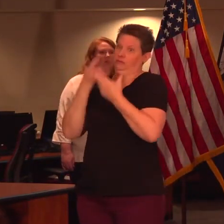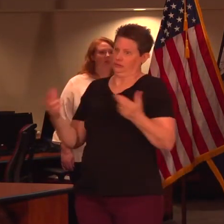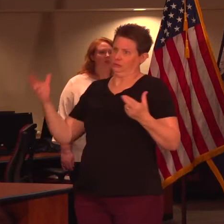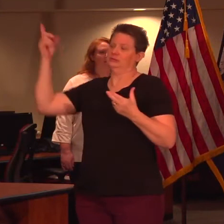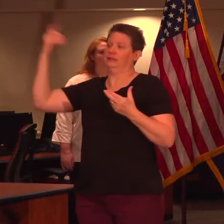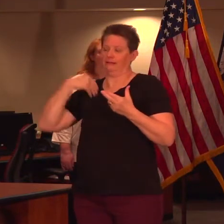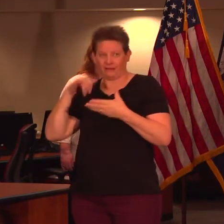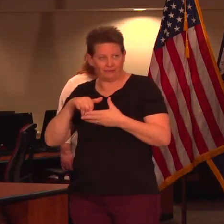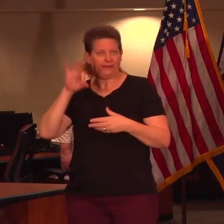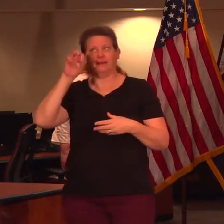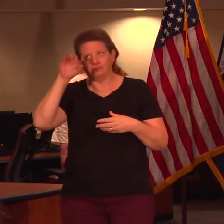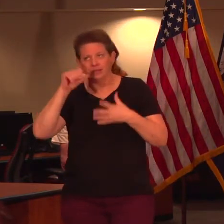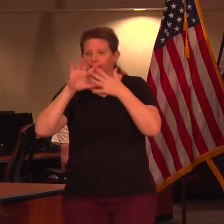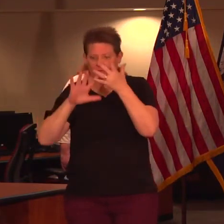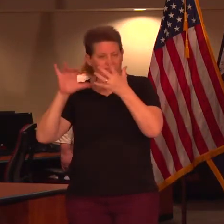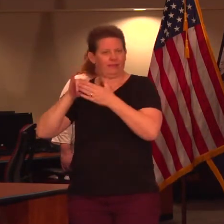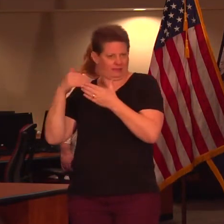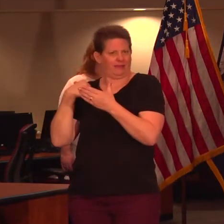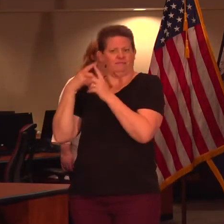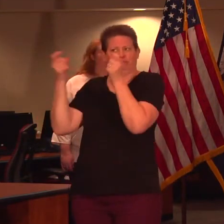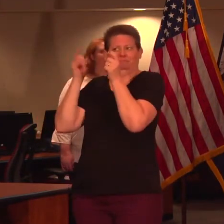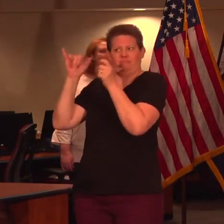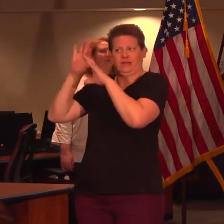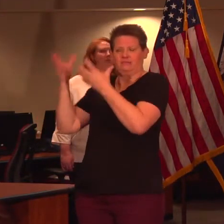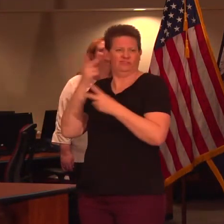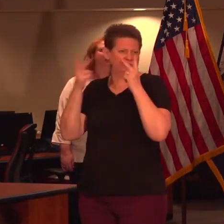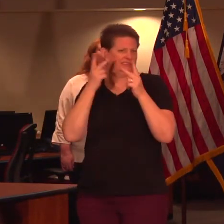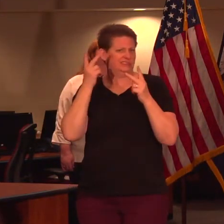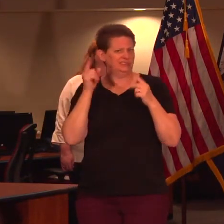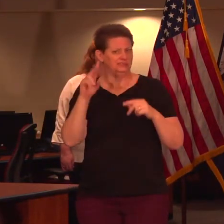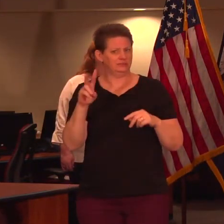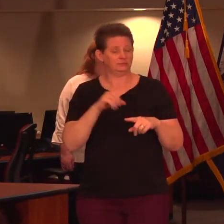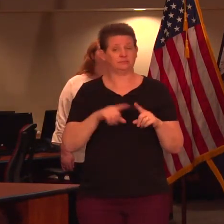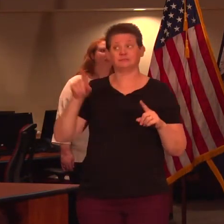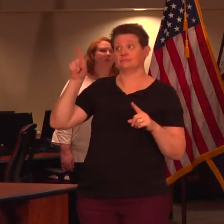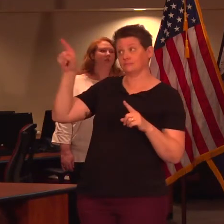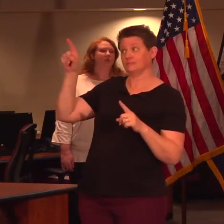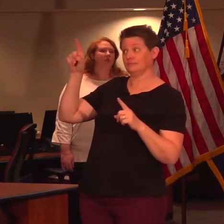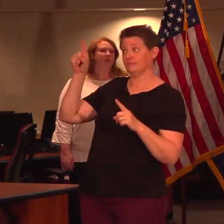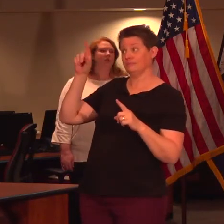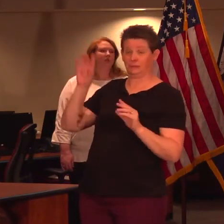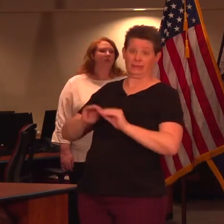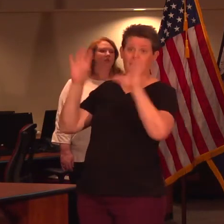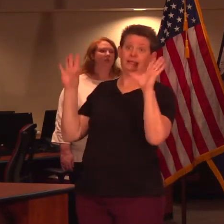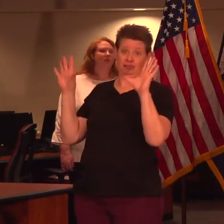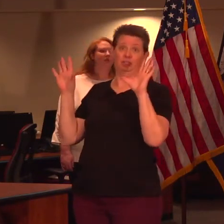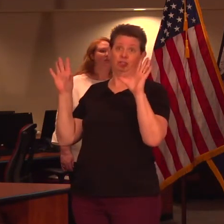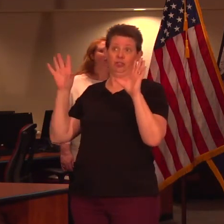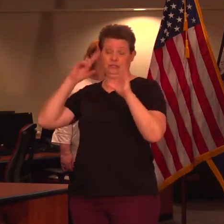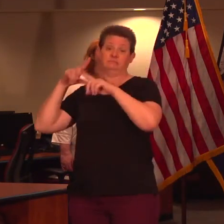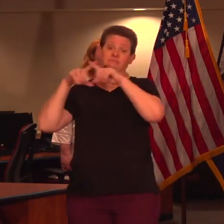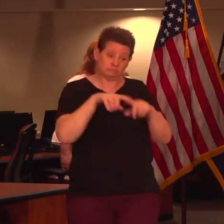that from FEMA and everything else involved, and you've seen it all on television. But he's made it clear that he's relying on the